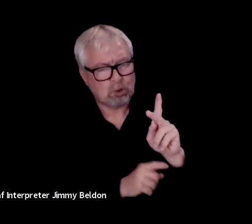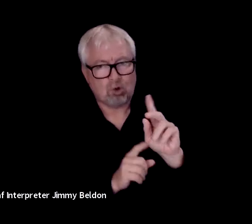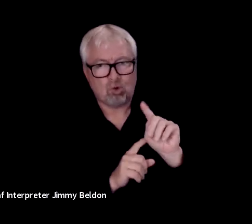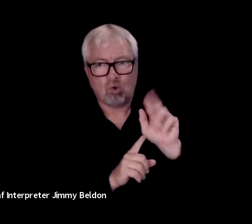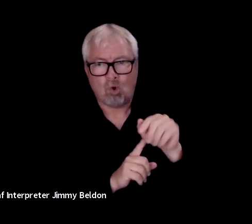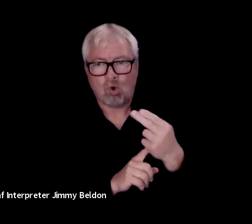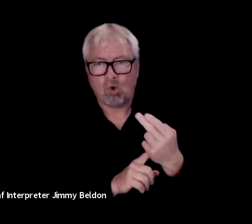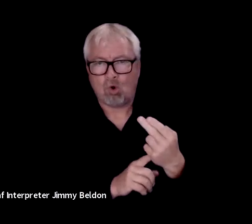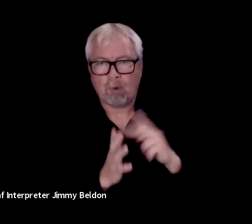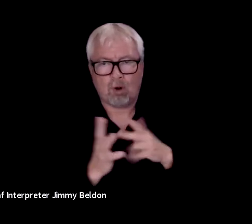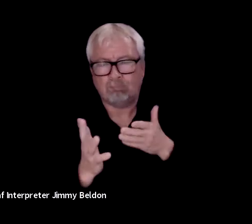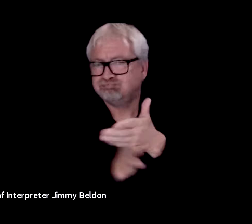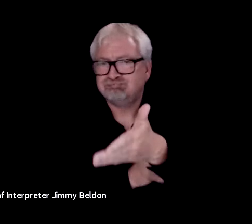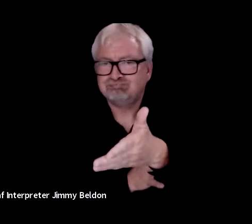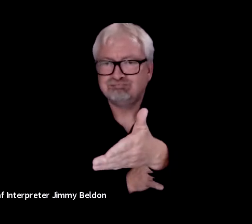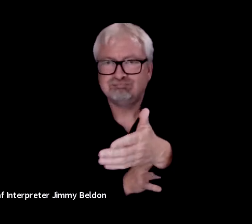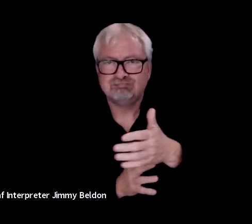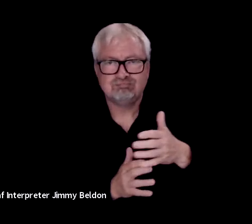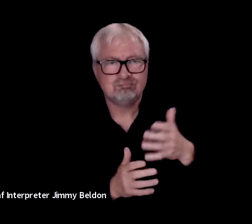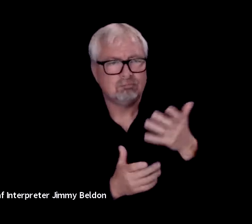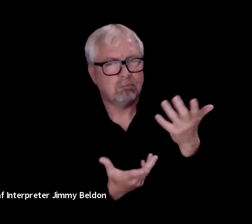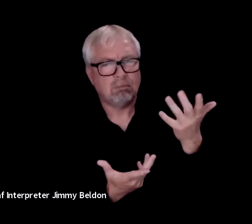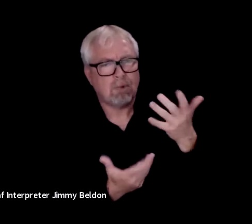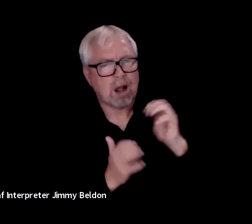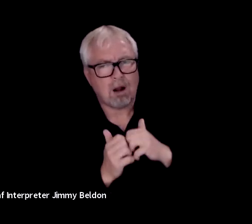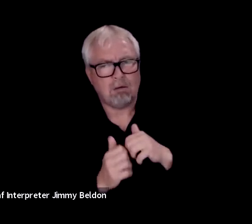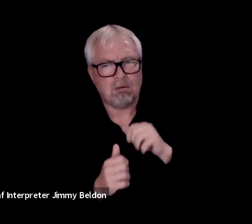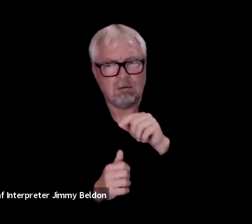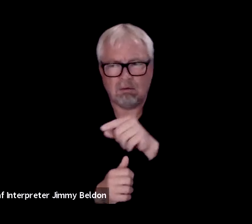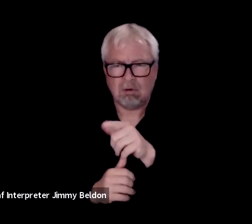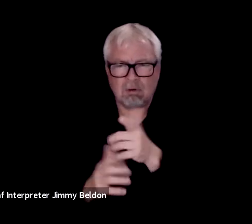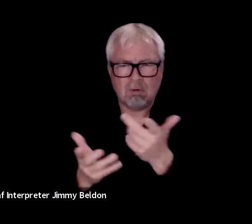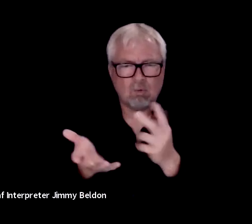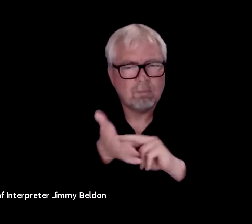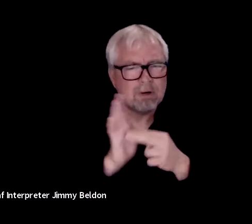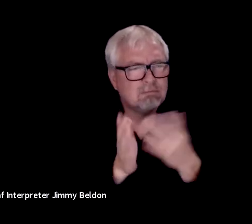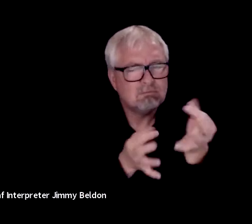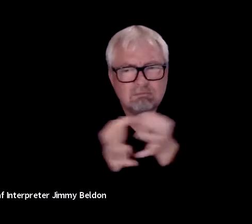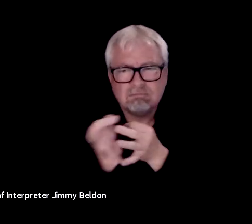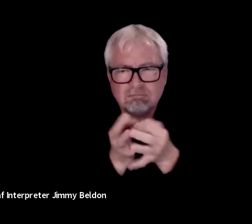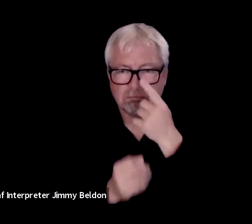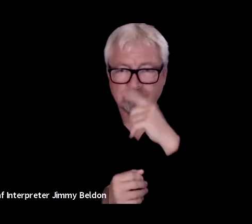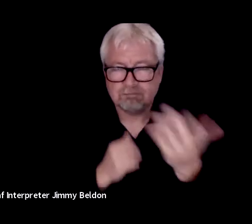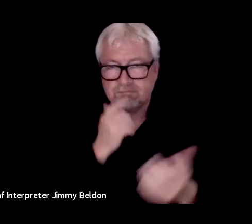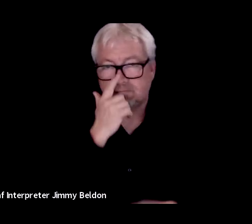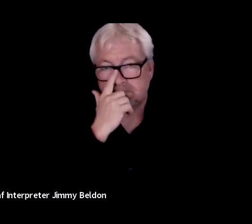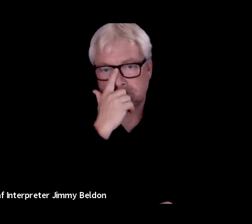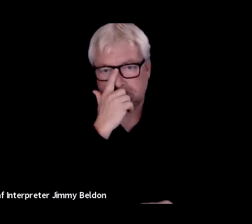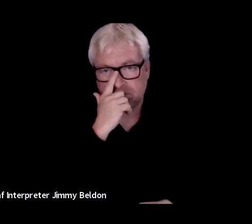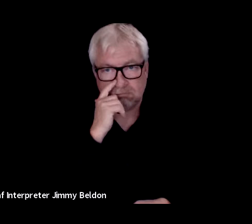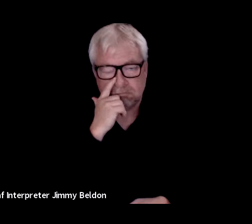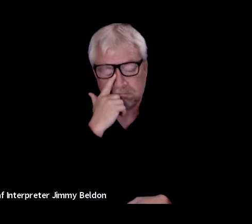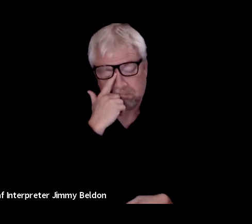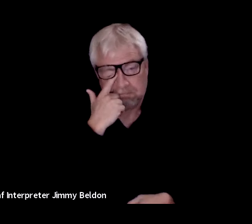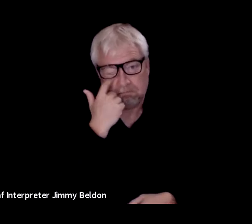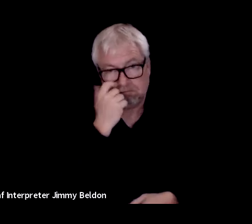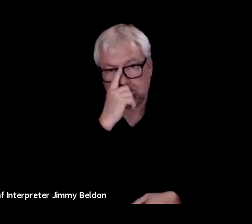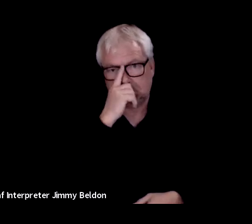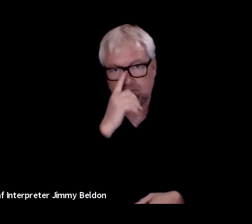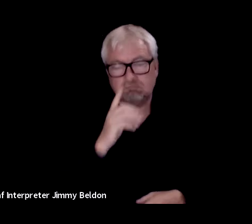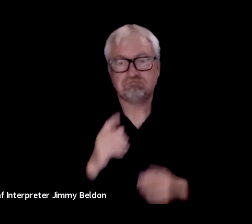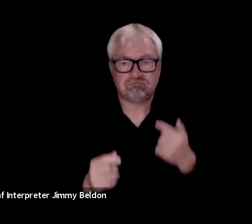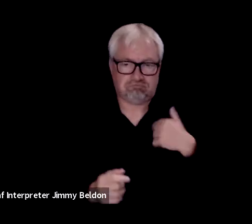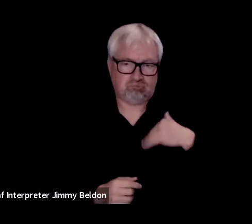Well, thanks, Bill. And I'll certainly ask Dr. Linfield if she wants to comment on that too. It is correct that we are